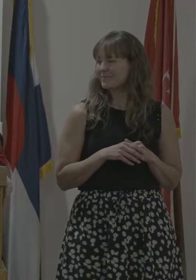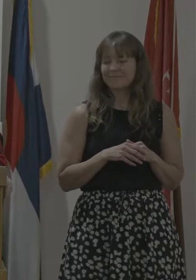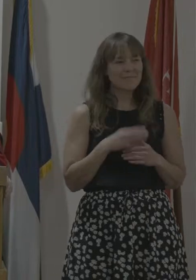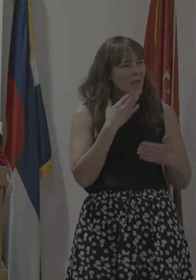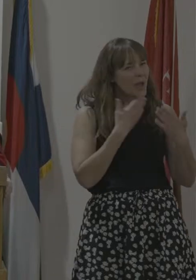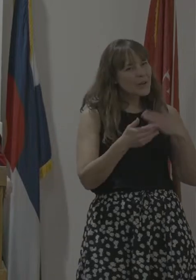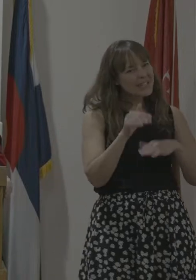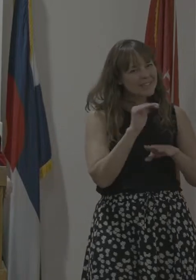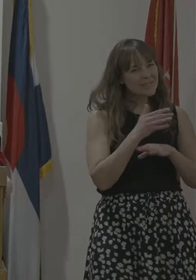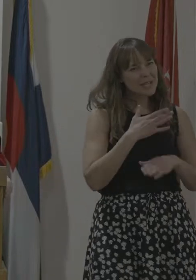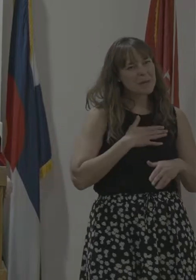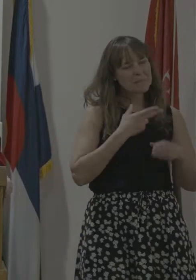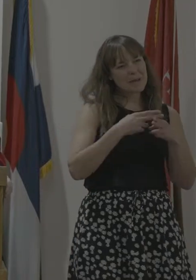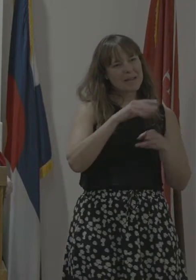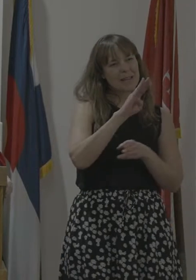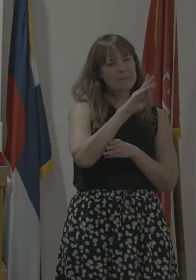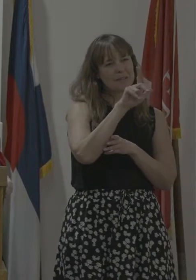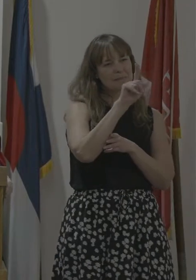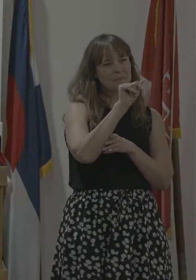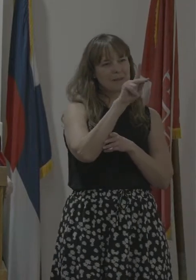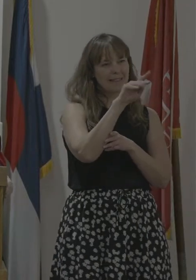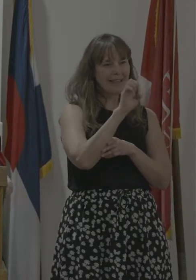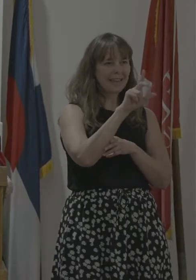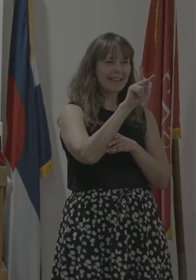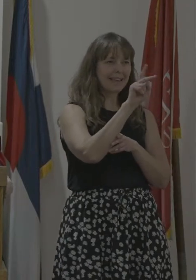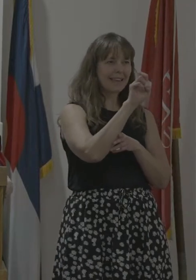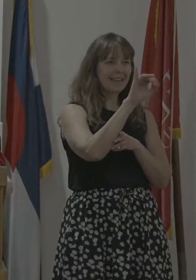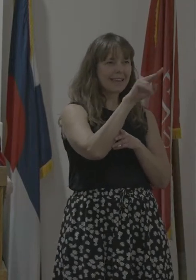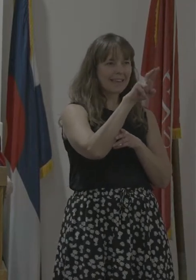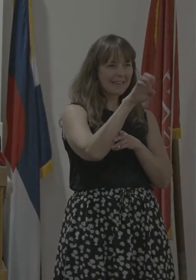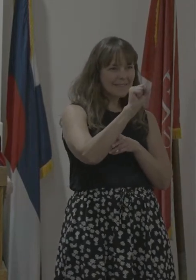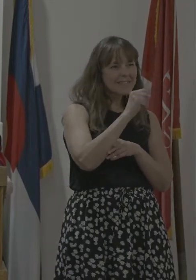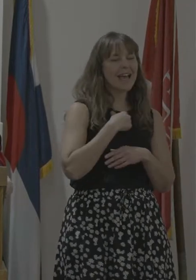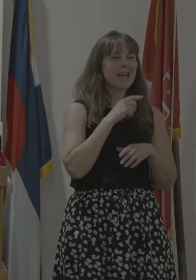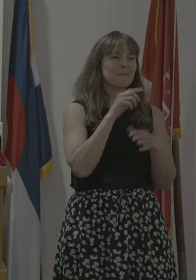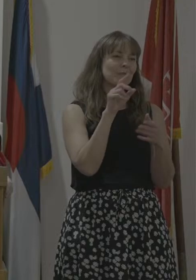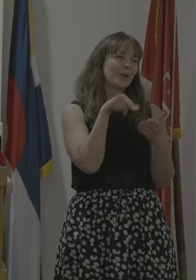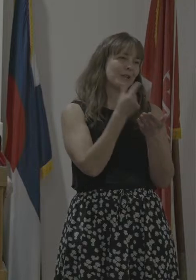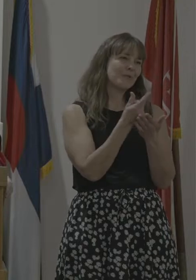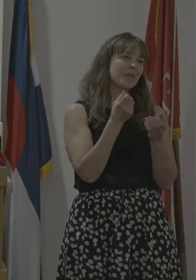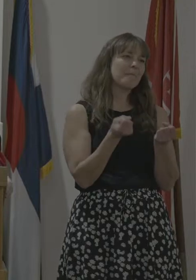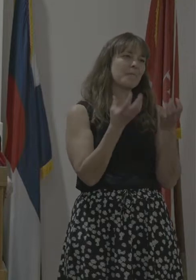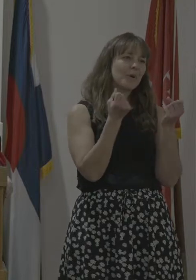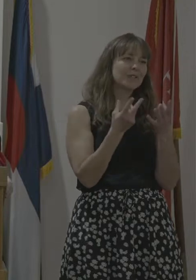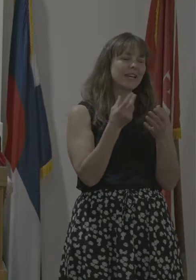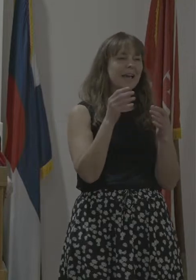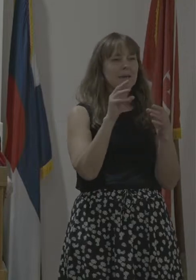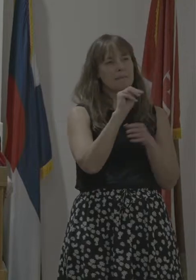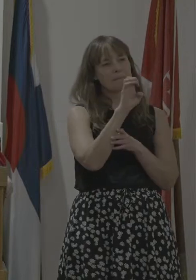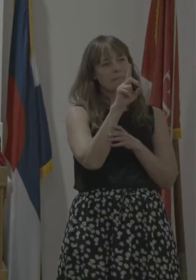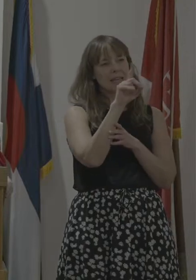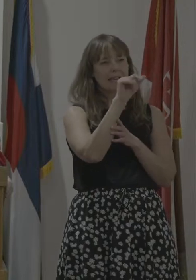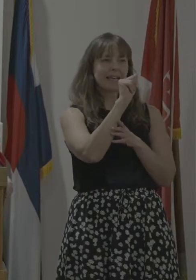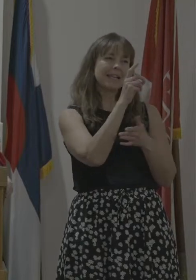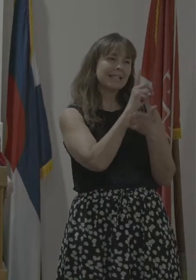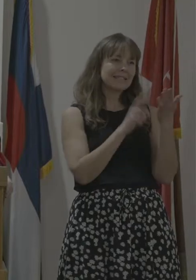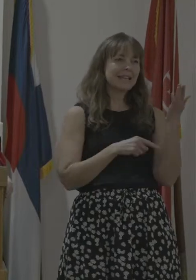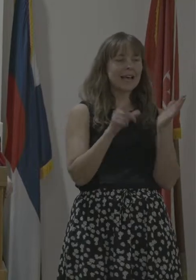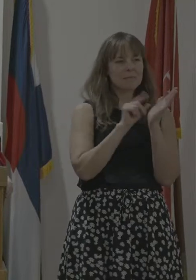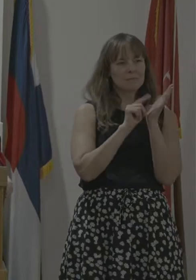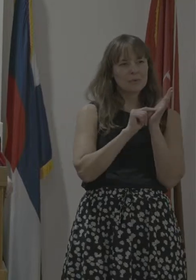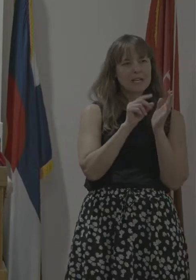Good evening. My name is Blake Keys. I am graduating with a multimedia design and print production